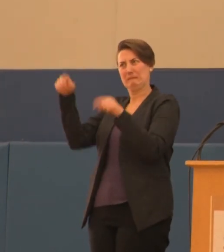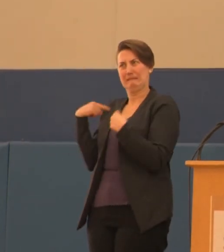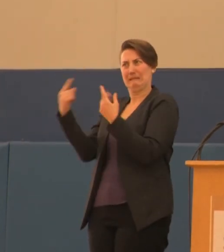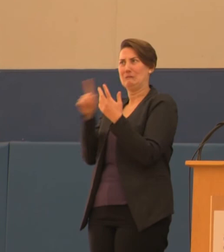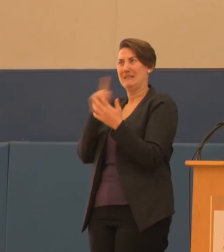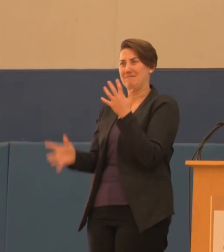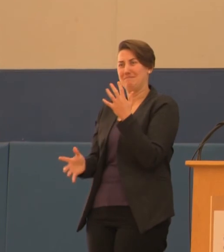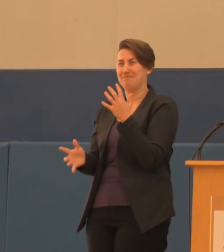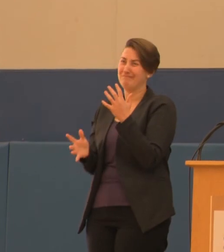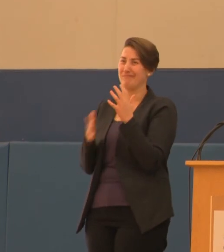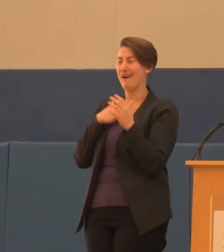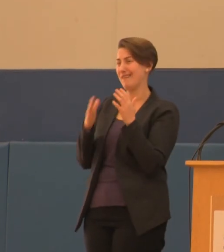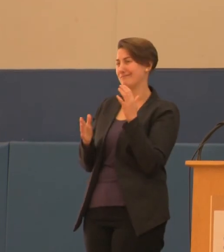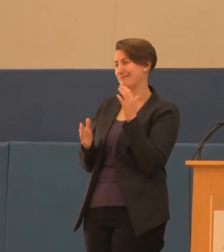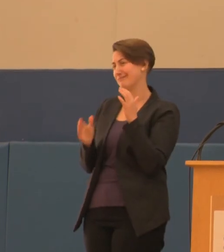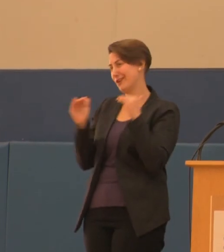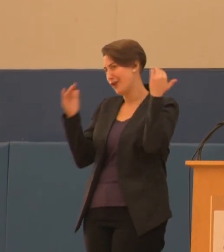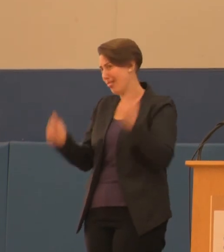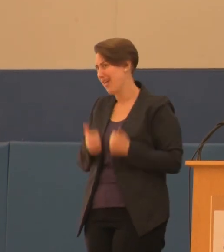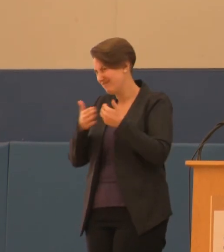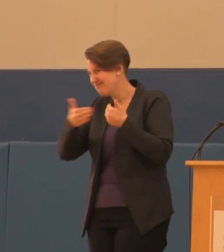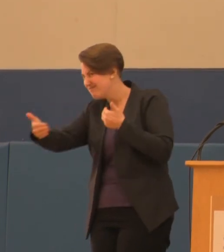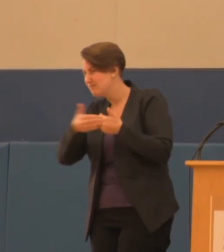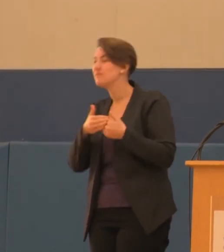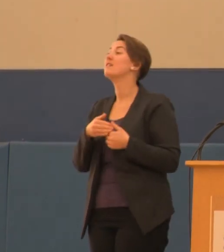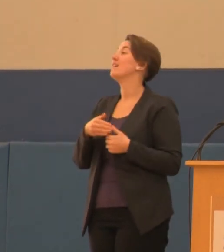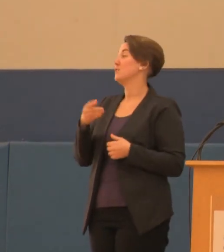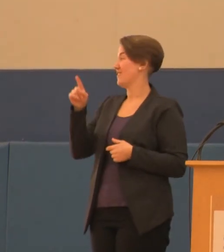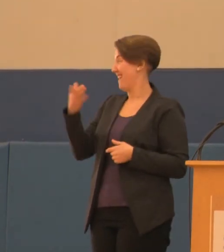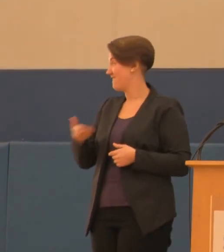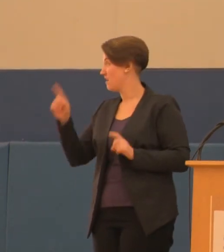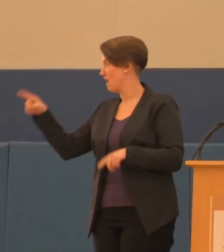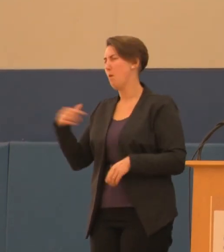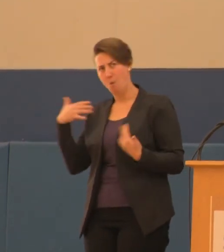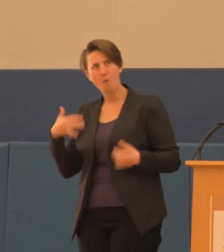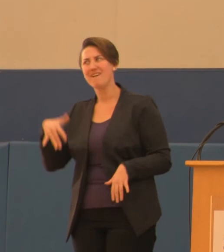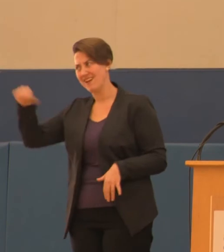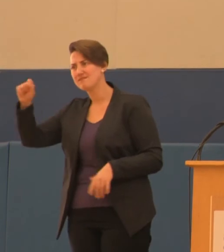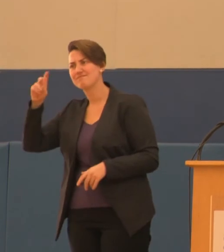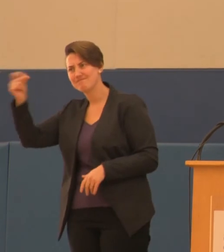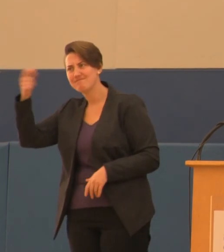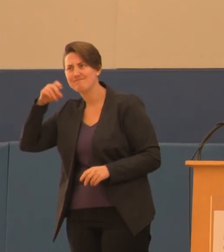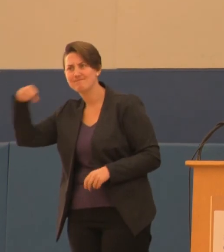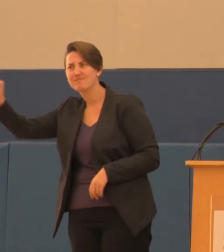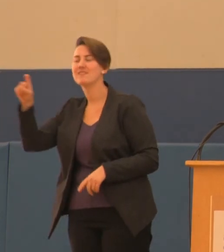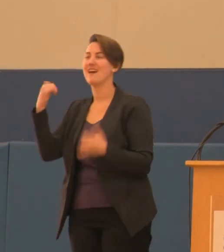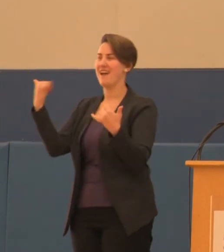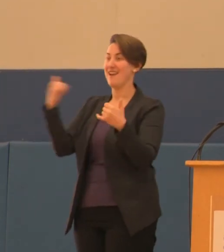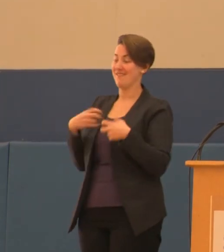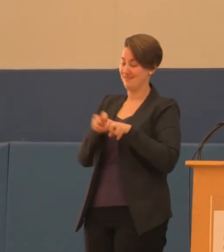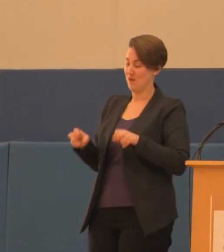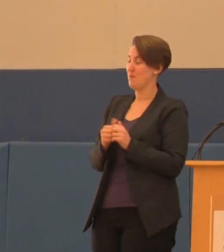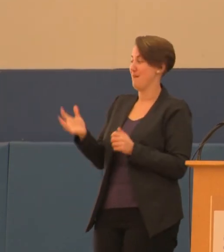adult life. When I was invited here today, I said yes immediately. And in sitting with my former